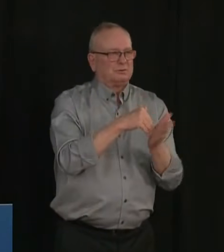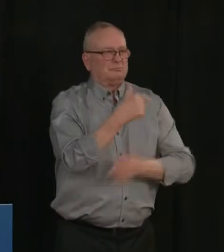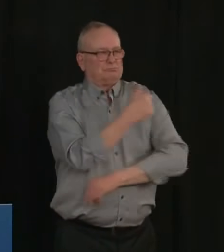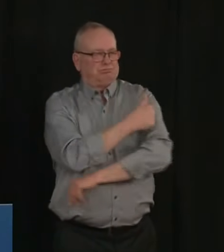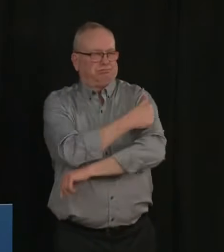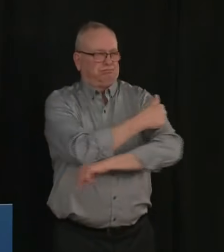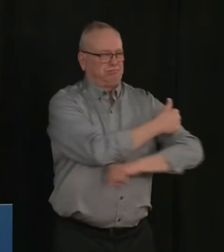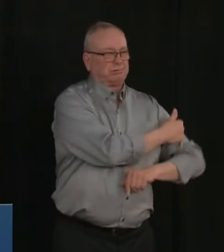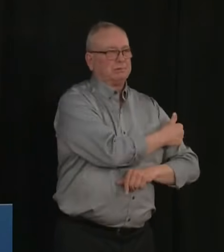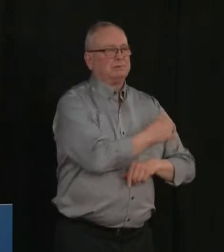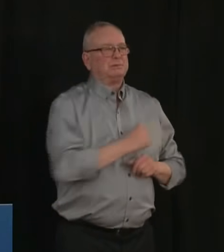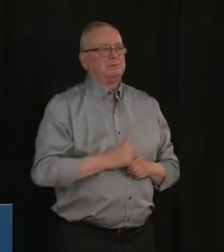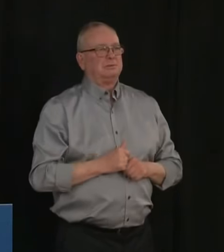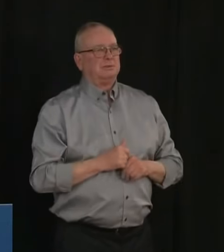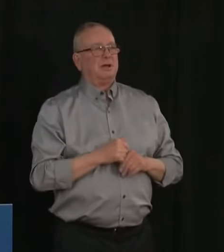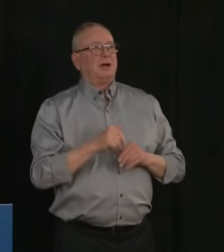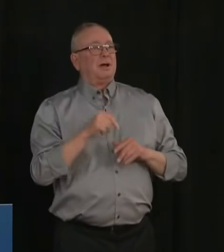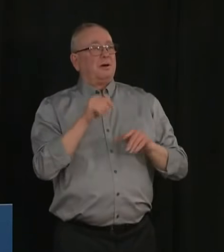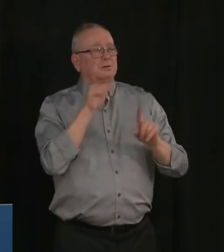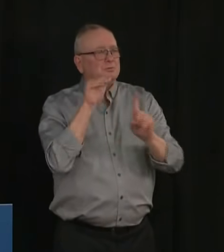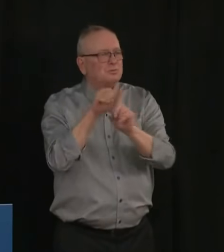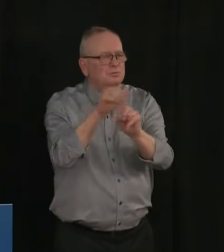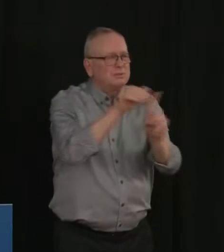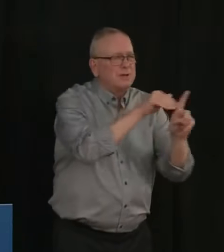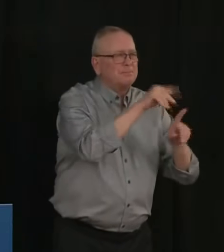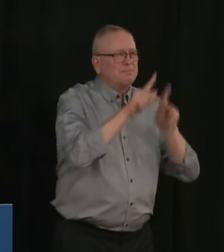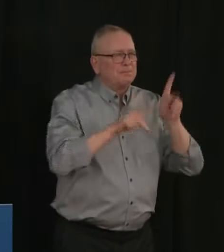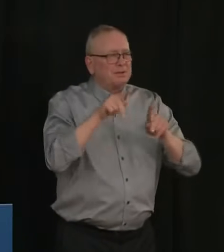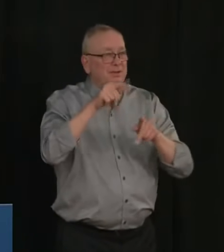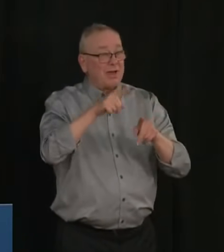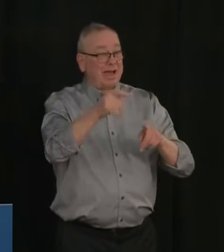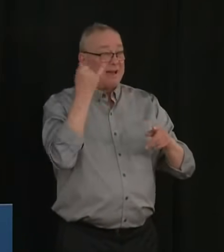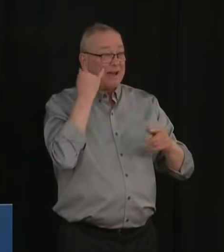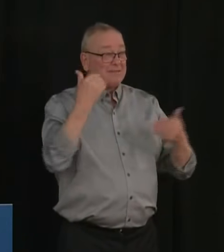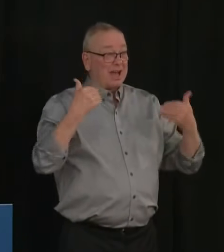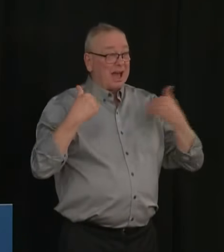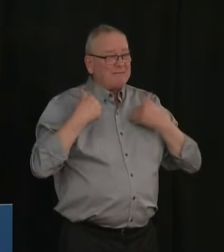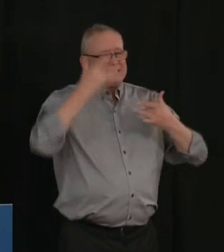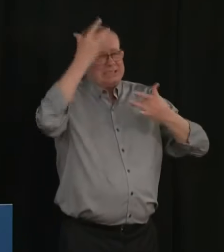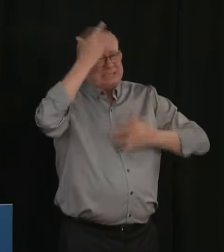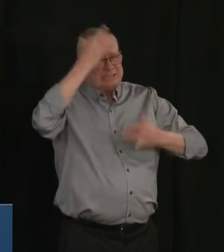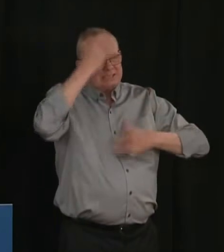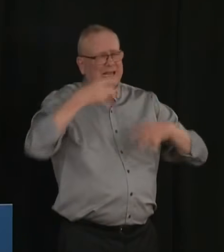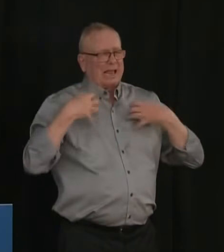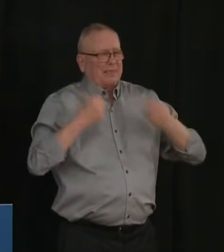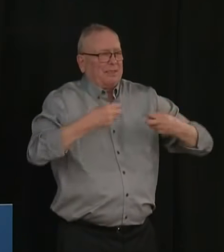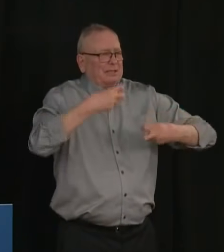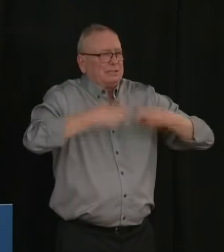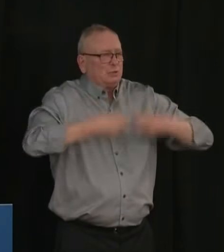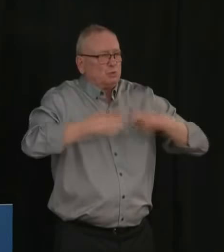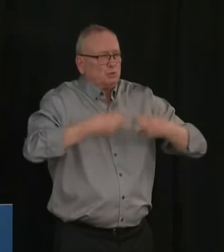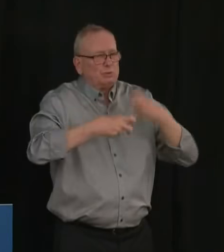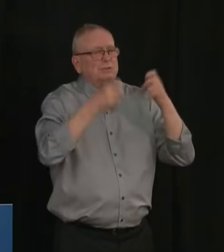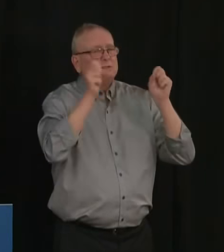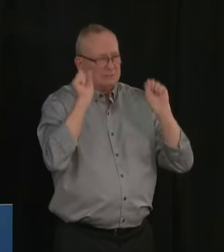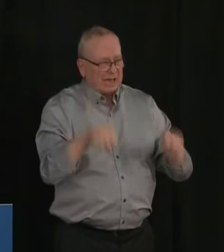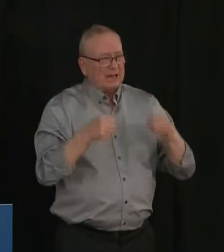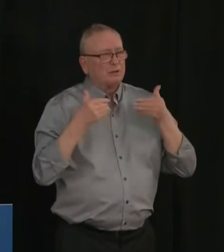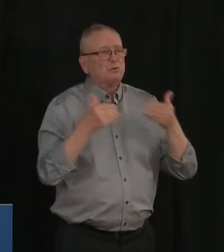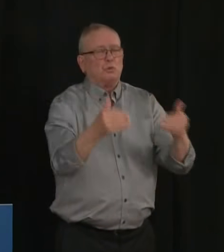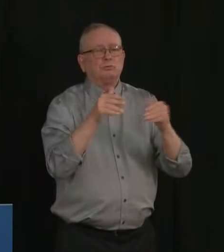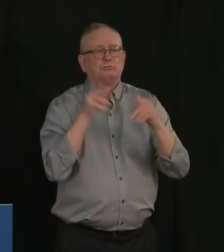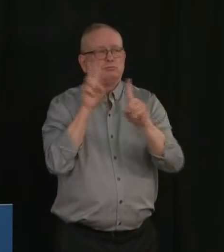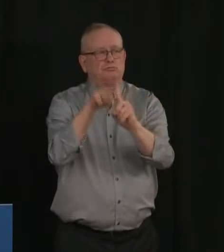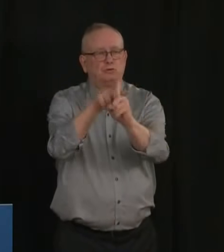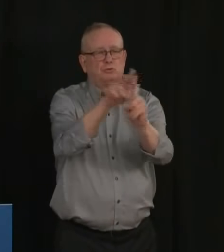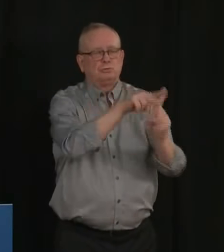remind anyone with a health condition listed in Phase 2B that booking is now open for all birth years. There are spots